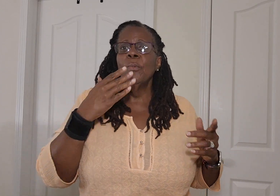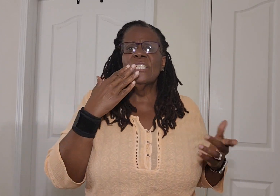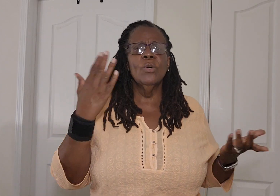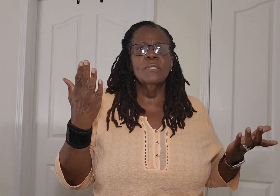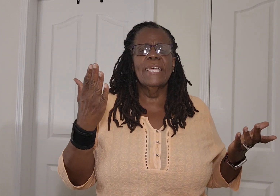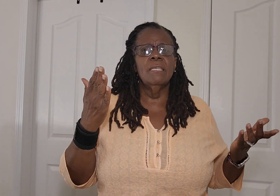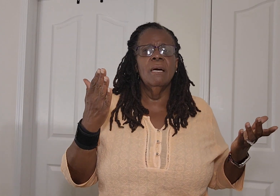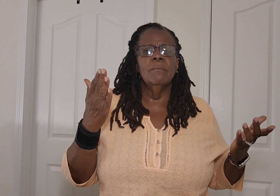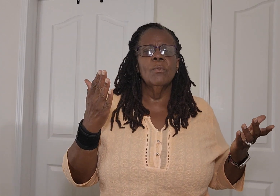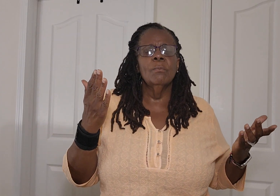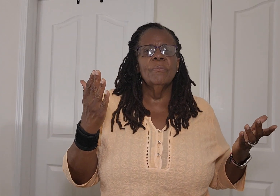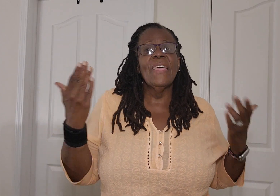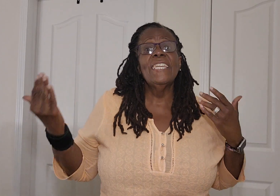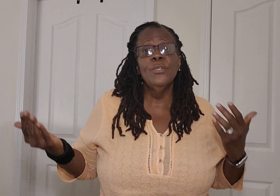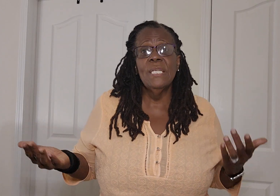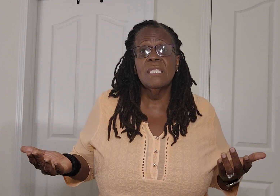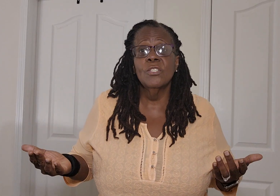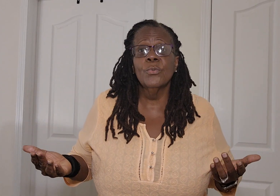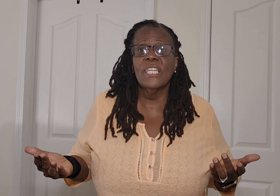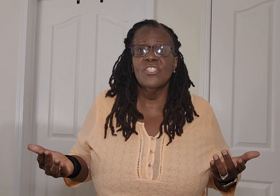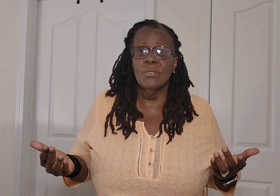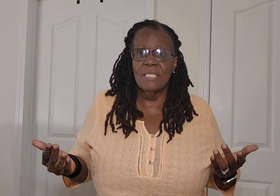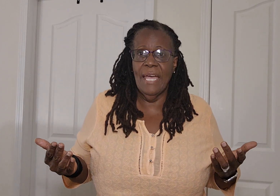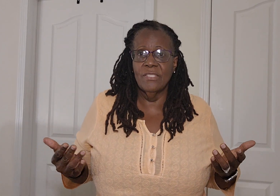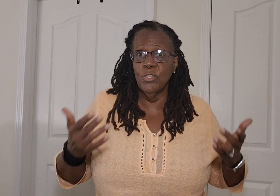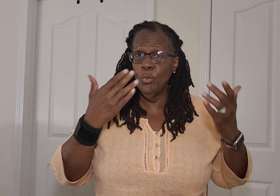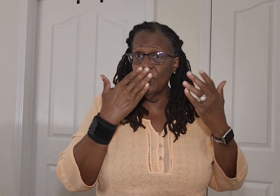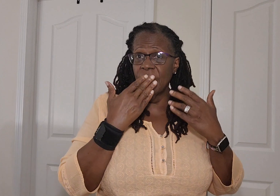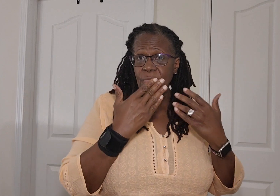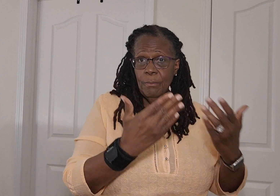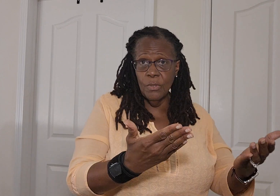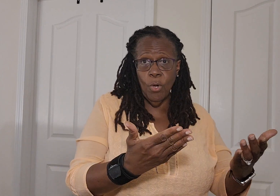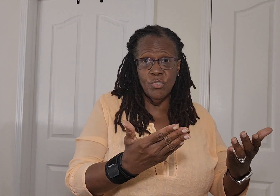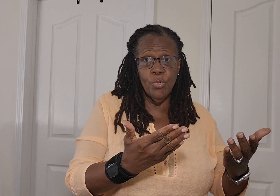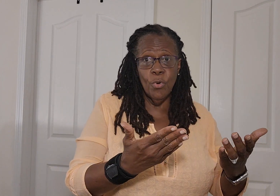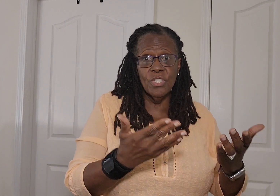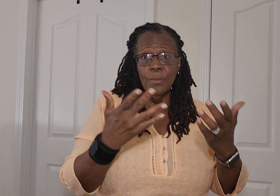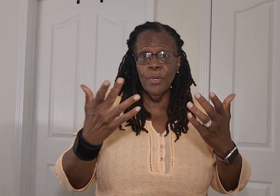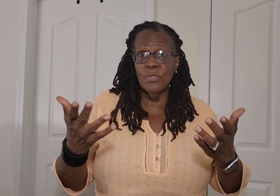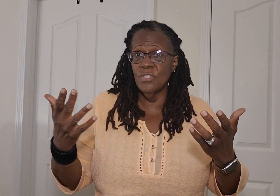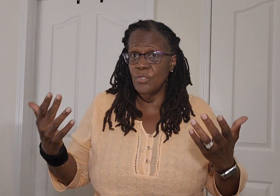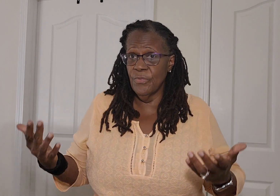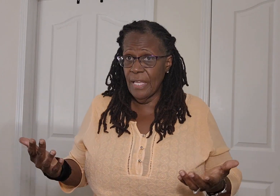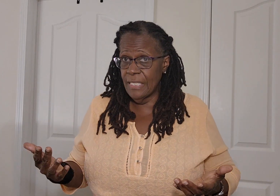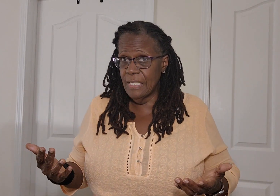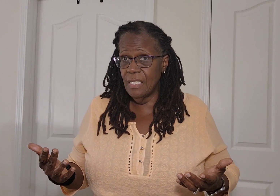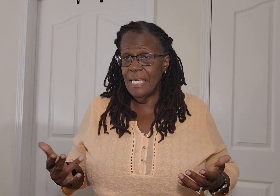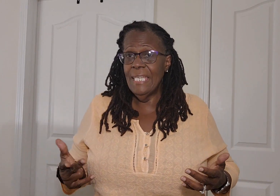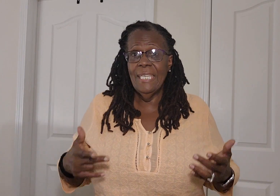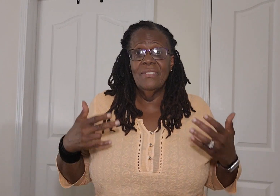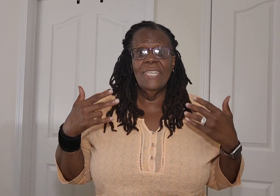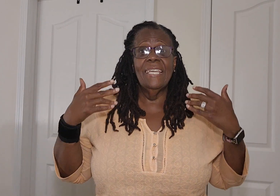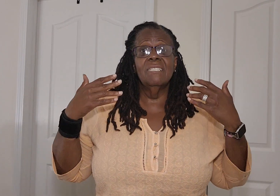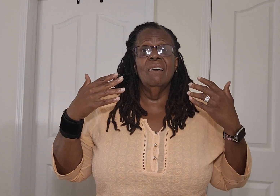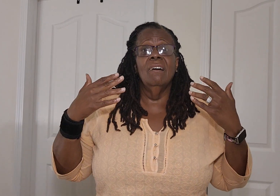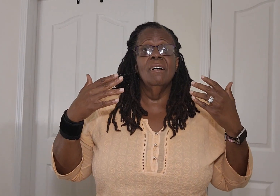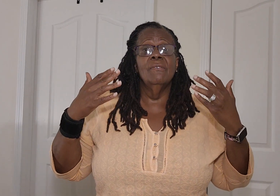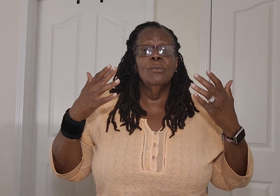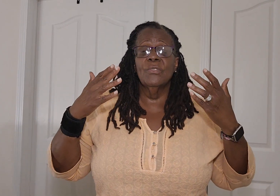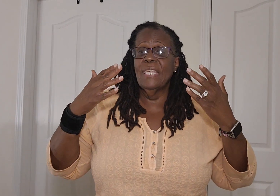anyway, so thank you is a directional sign. So you want to go towards the person you're thanking. In the case of we're